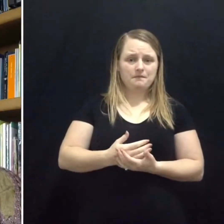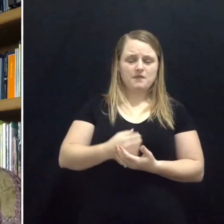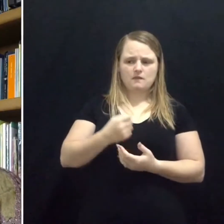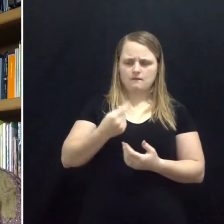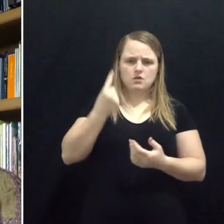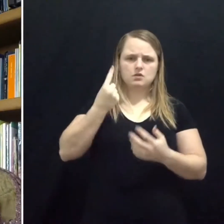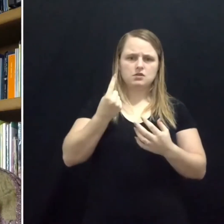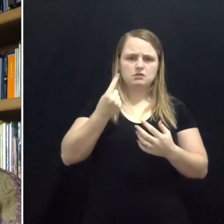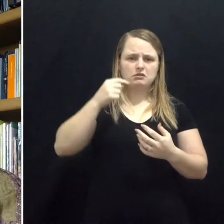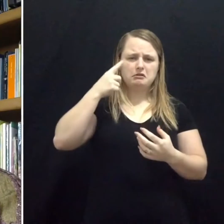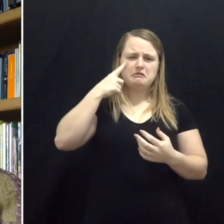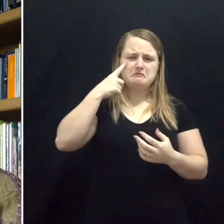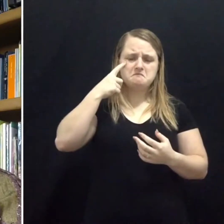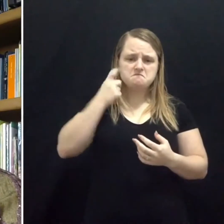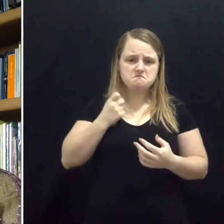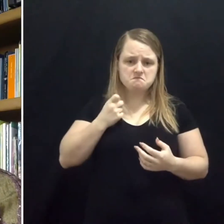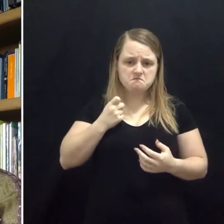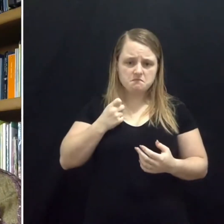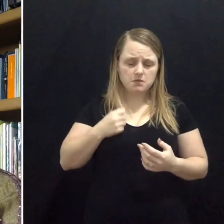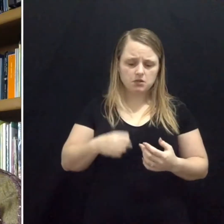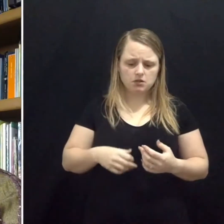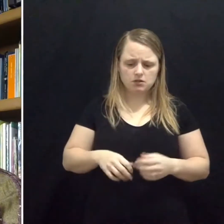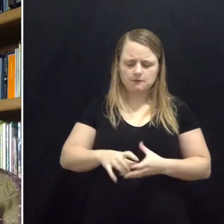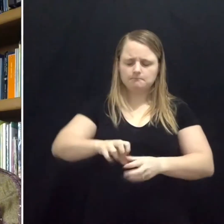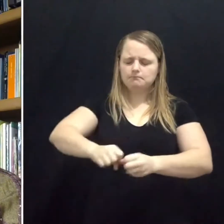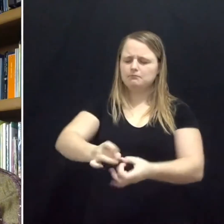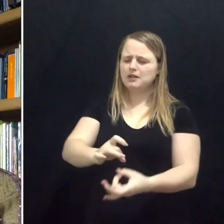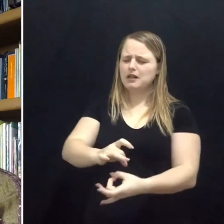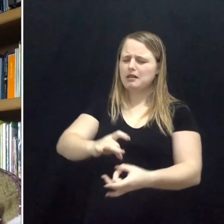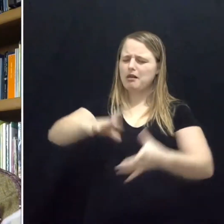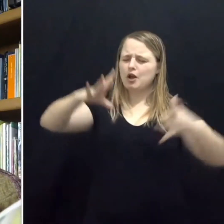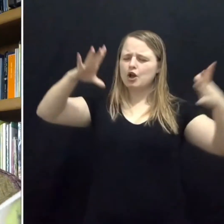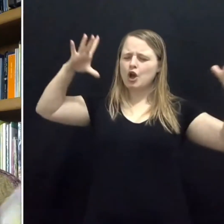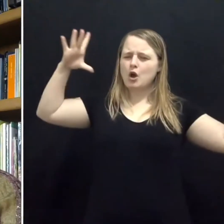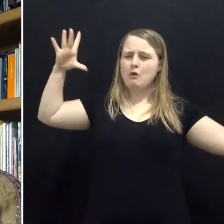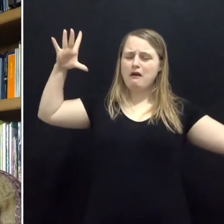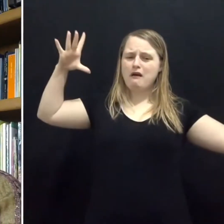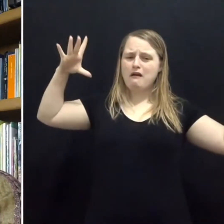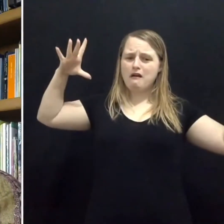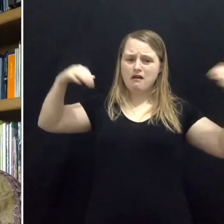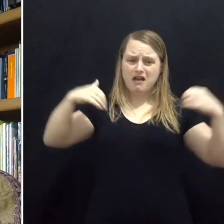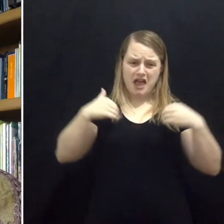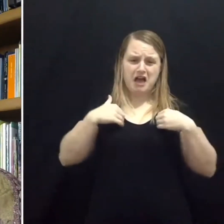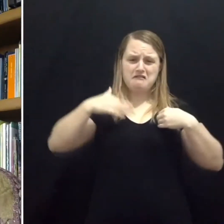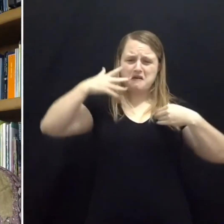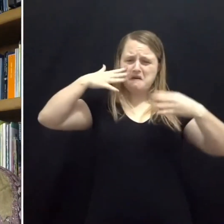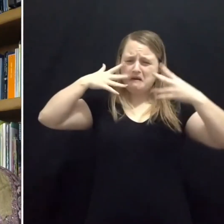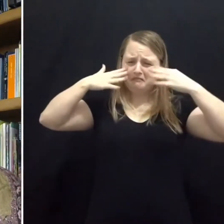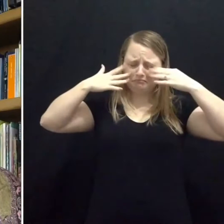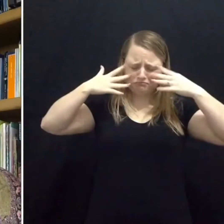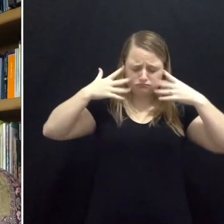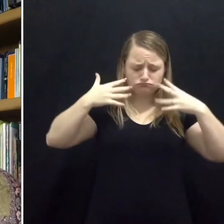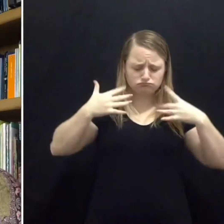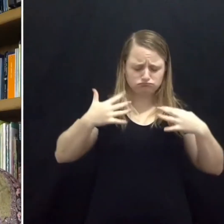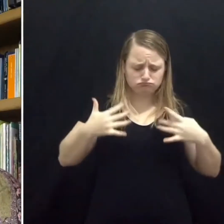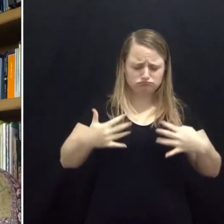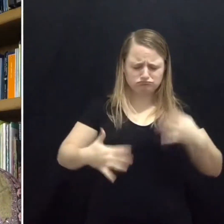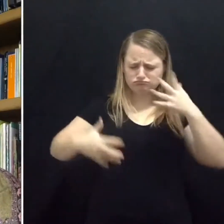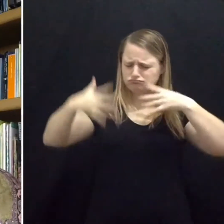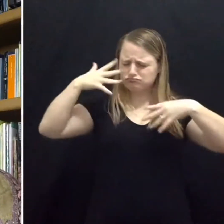first one little raindrop leaked out of his eye. Then Rhino let go and had a